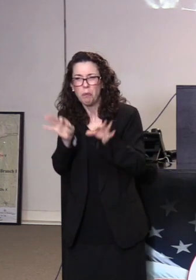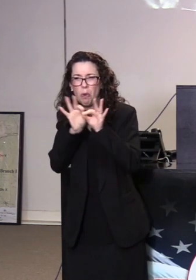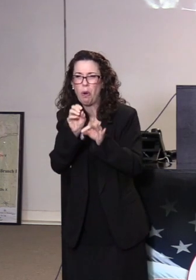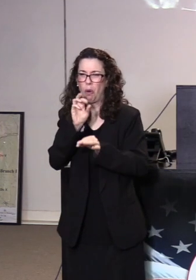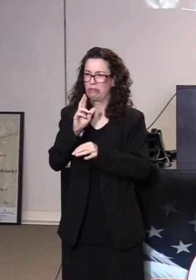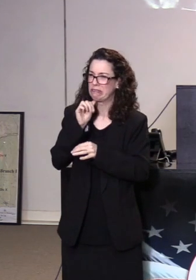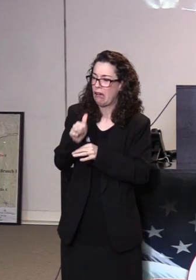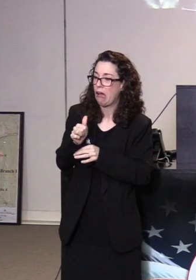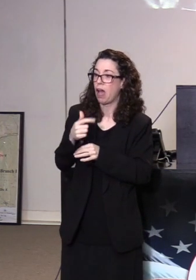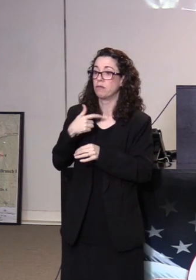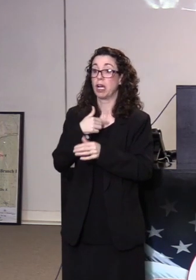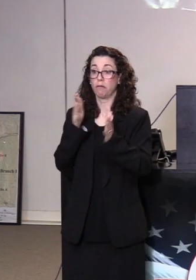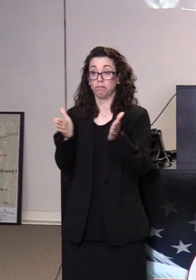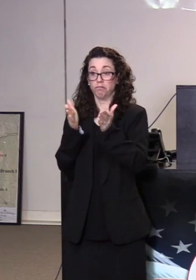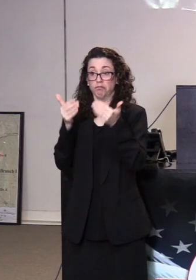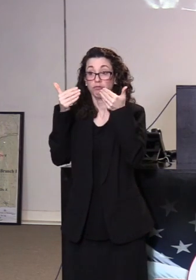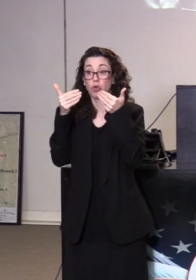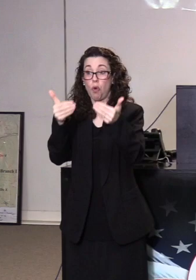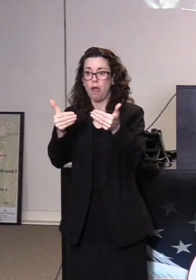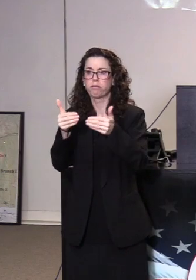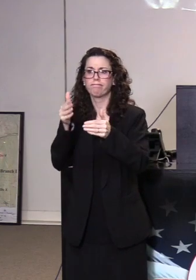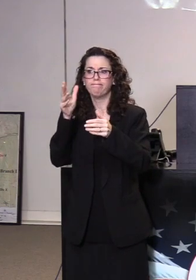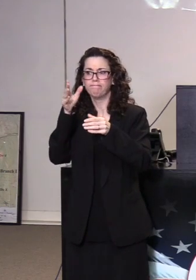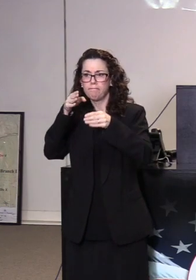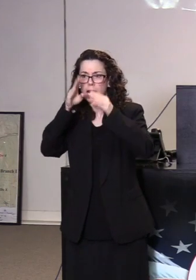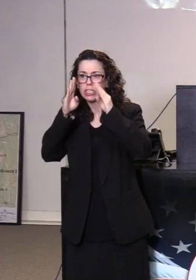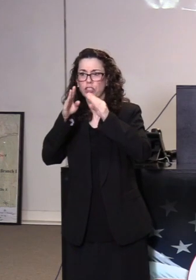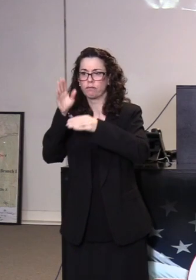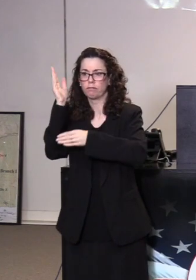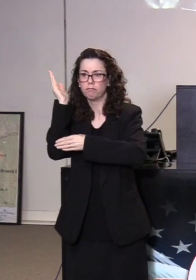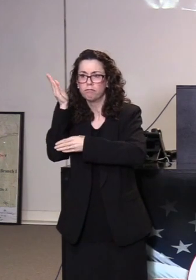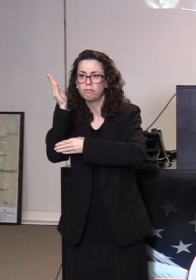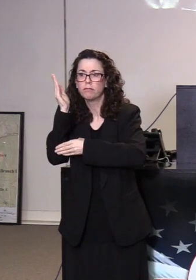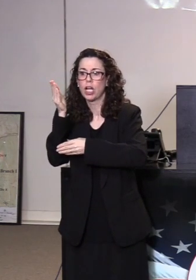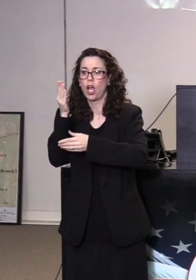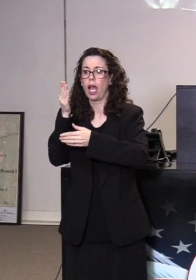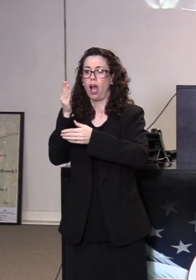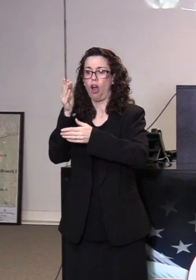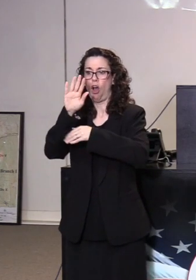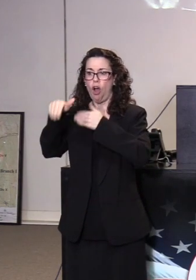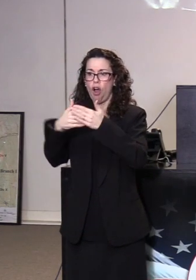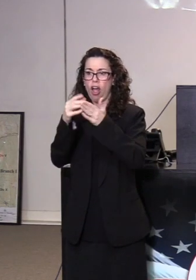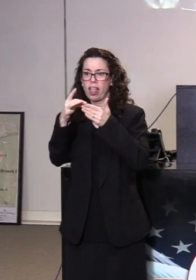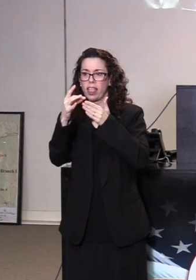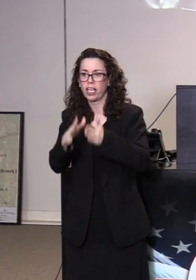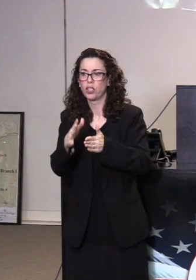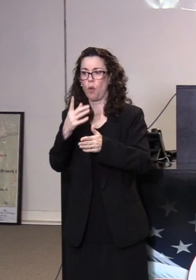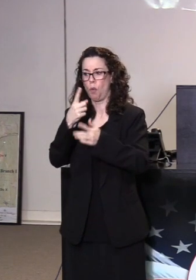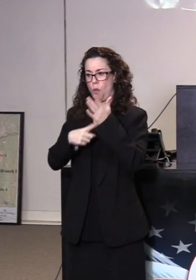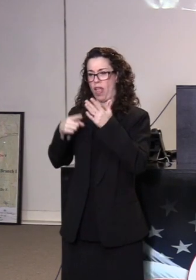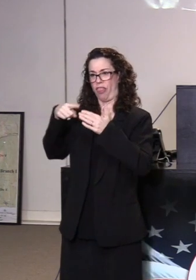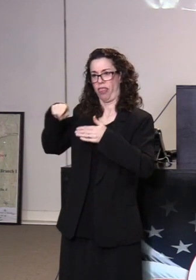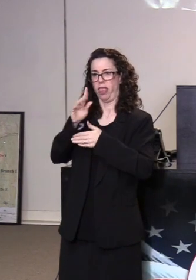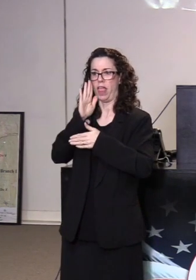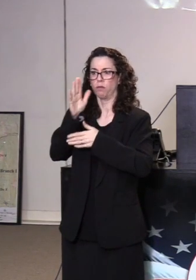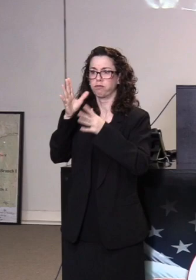they speak to you, and you hear from their perspective what they believe is the importance of wearing a mask.